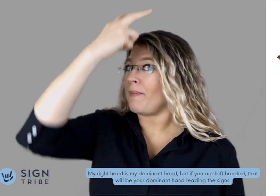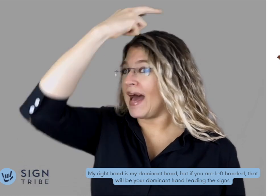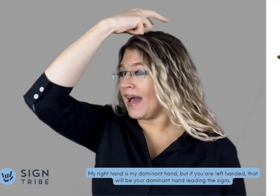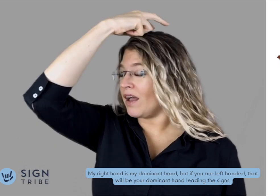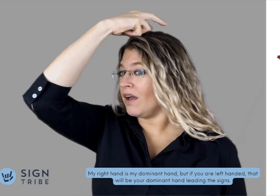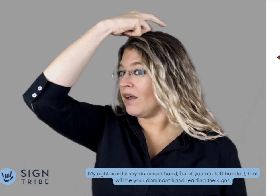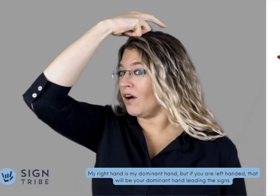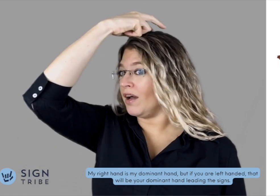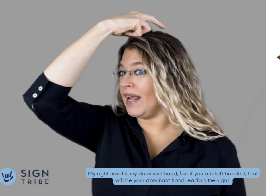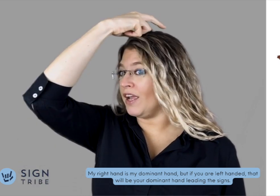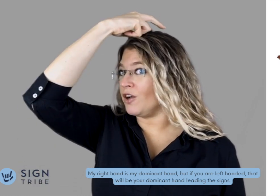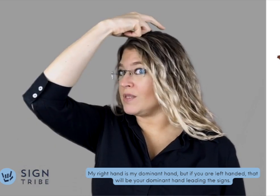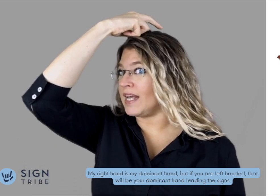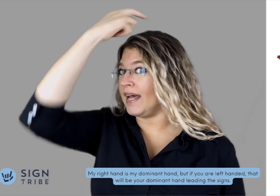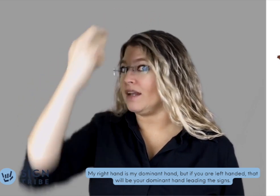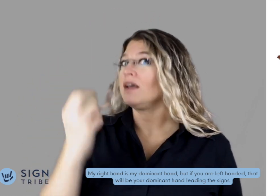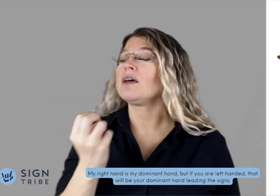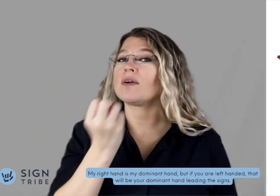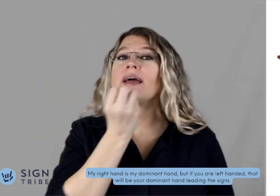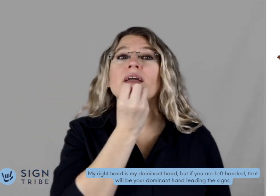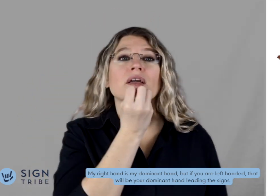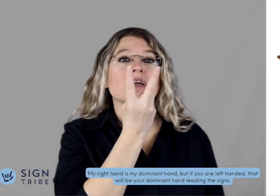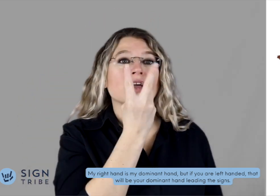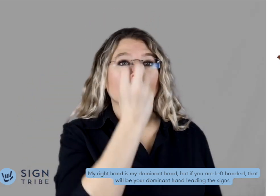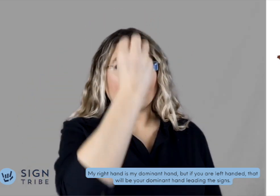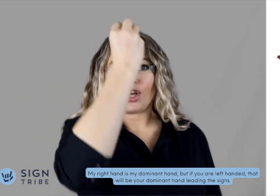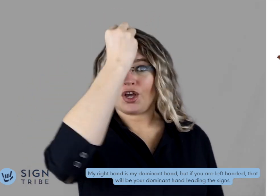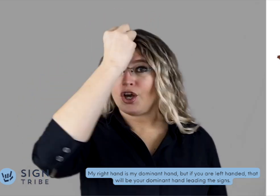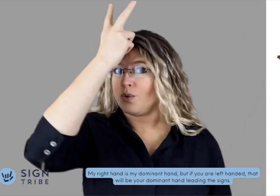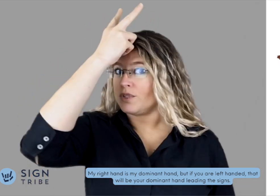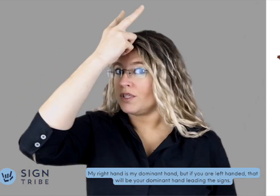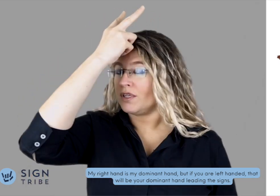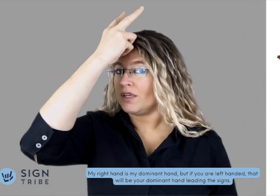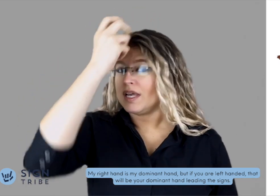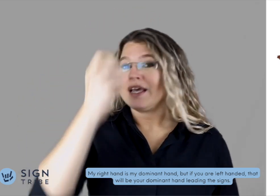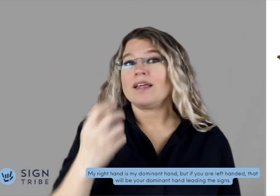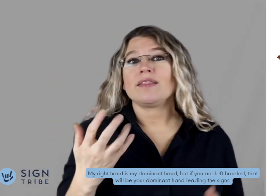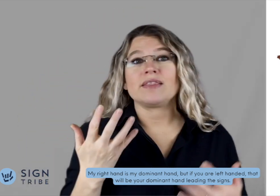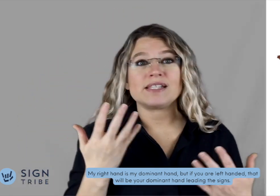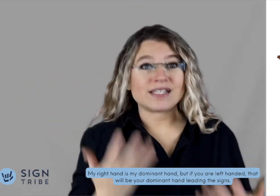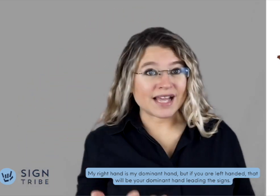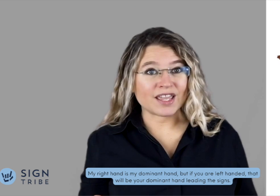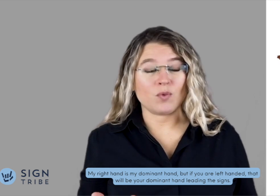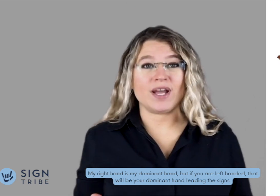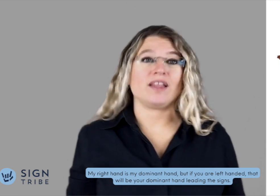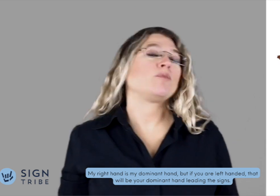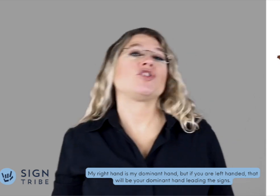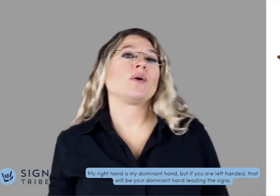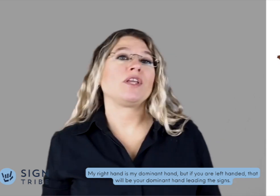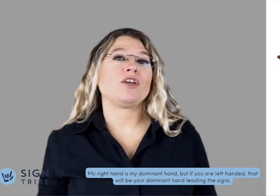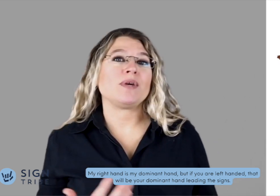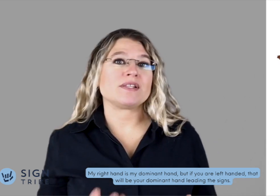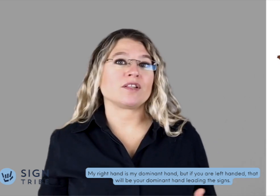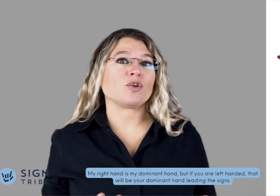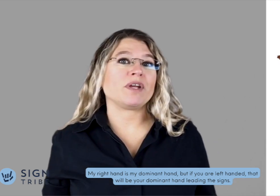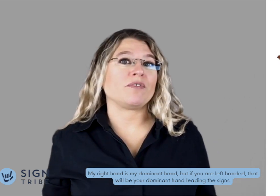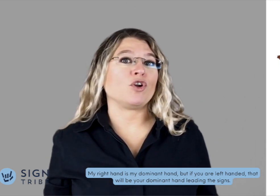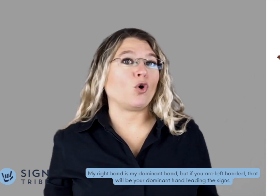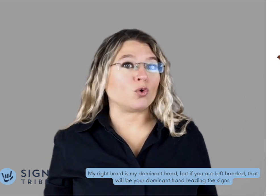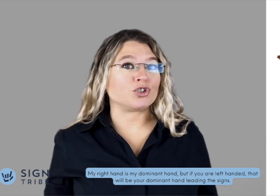back on a goat's head, okay? Goat. The second way that I'm showing you is a little bit of an older way